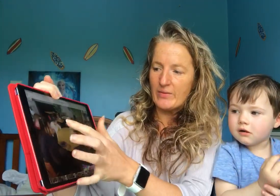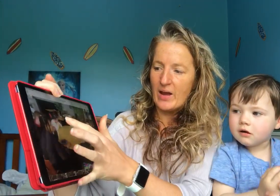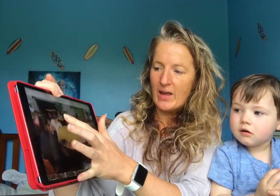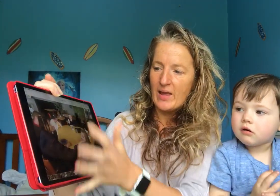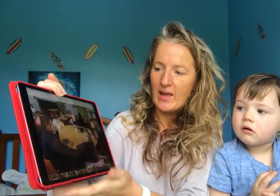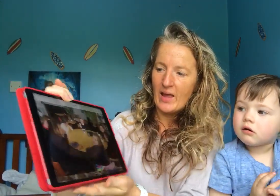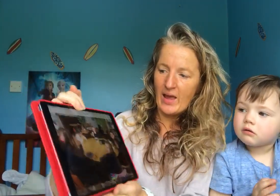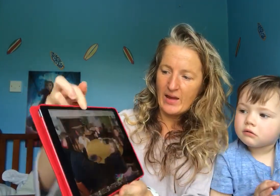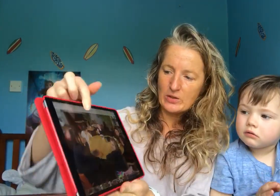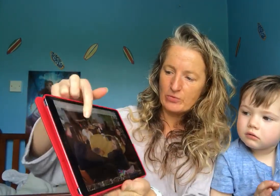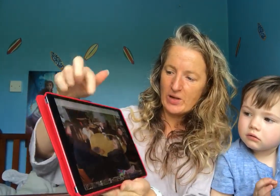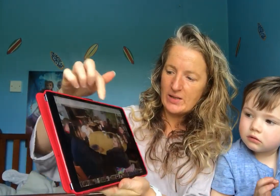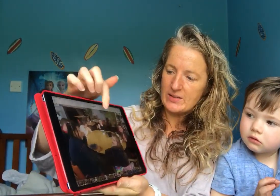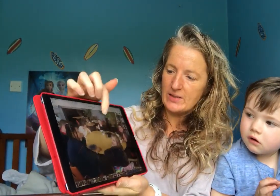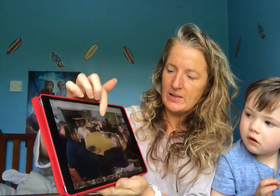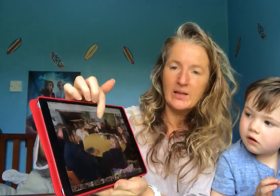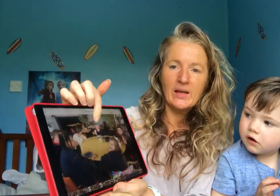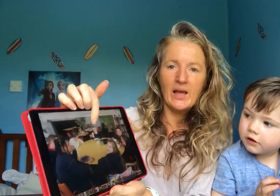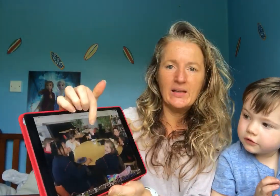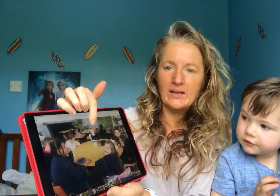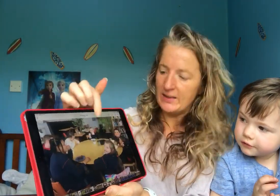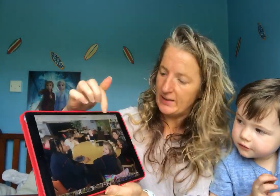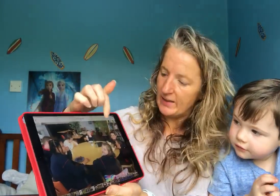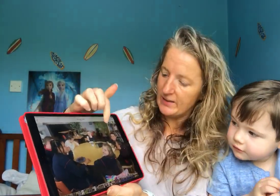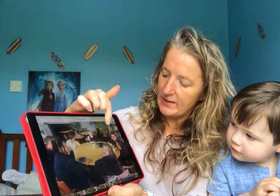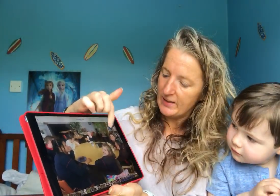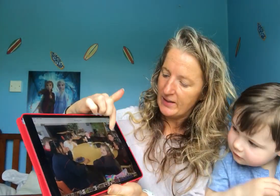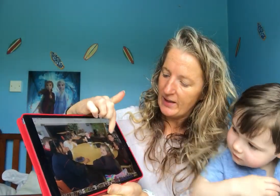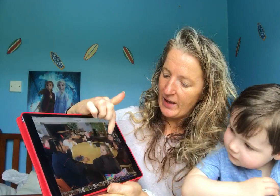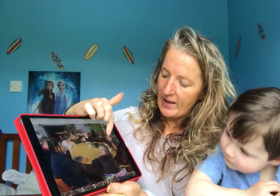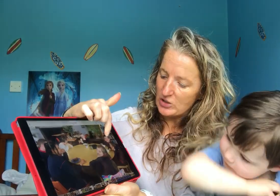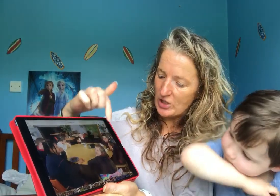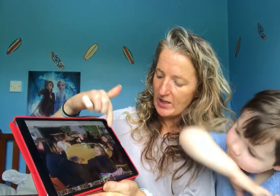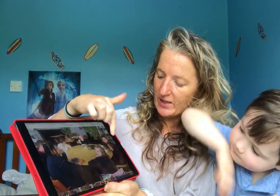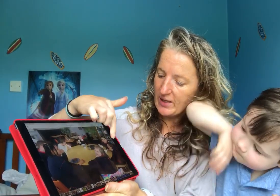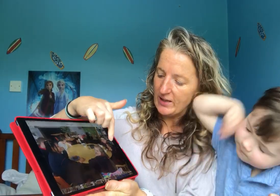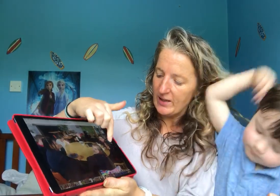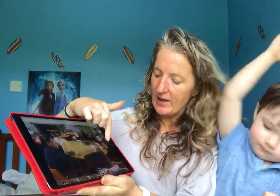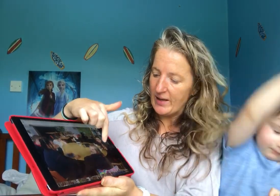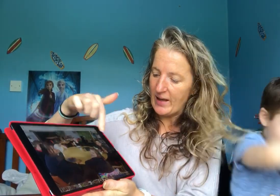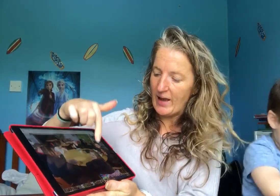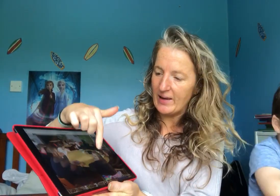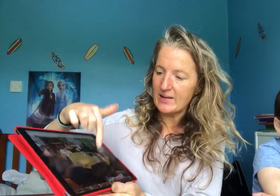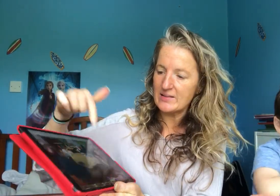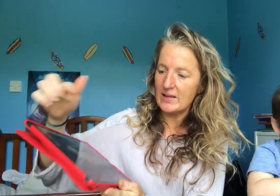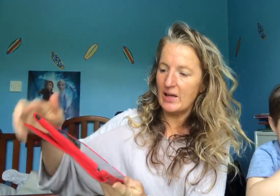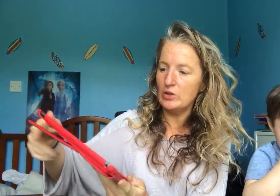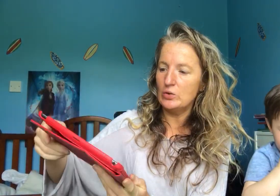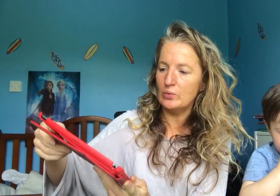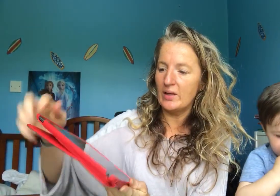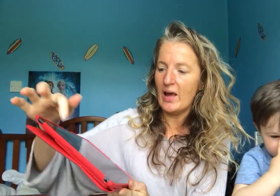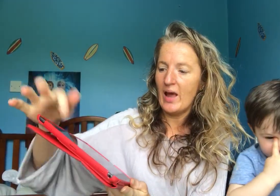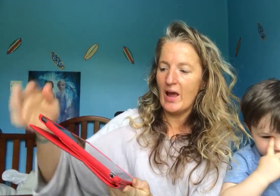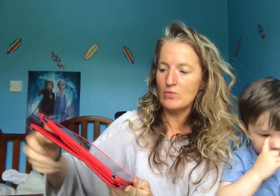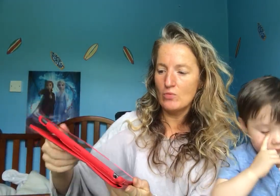Cara and Gracie and Ian and Jakey and Alex and Yulia and